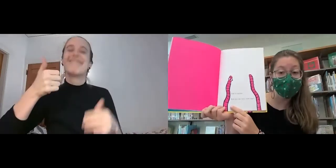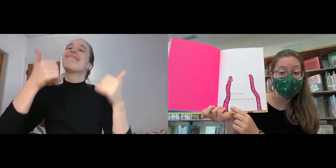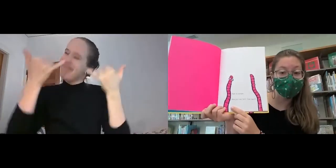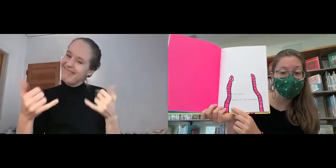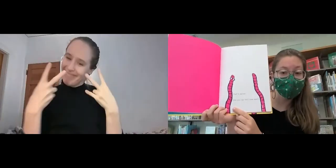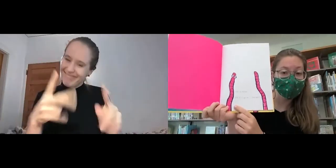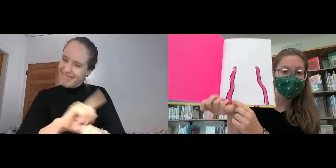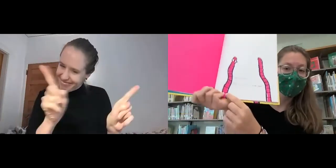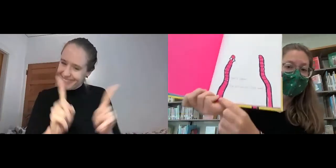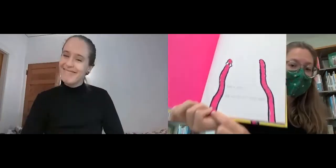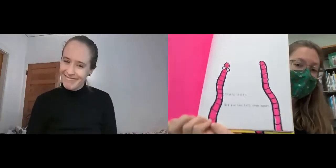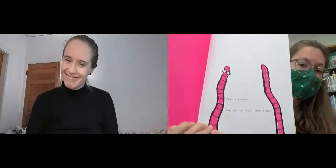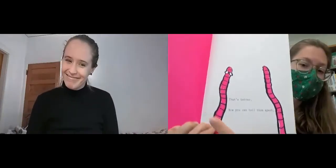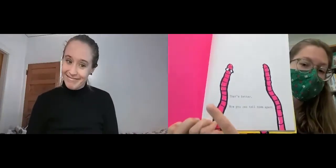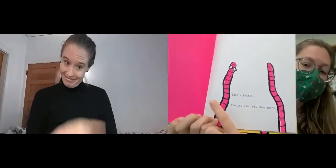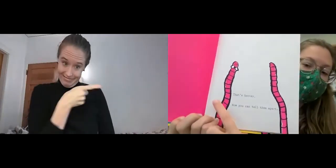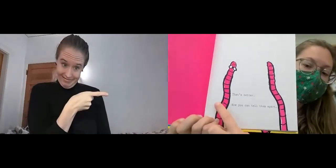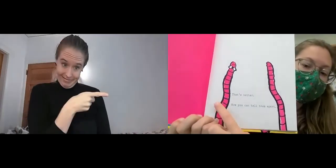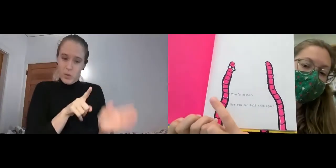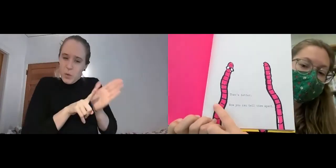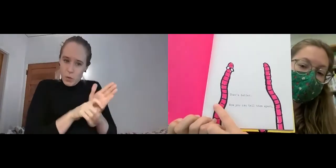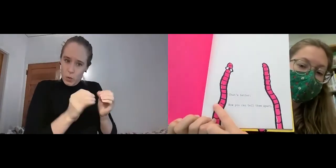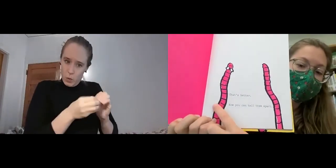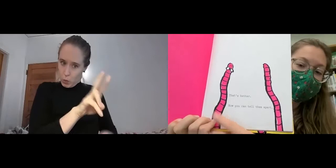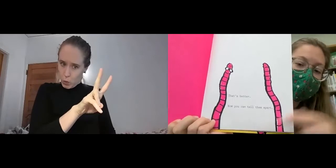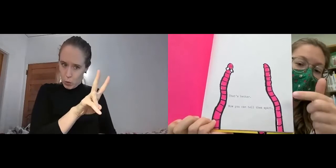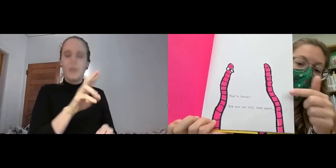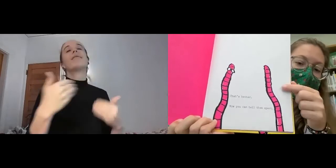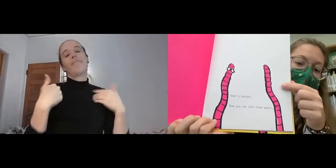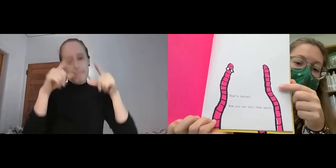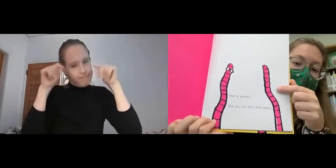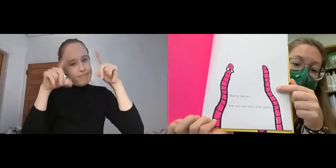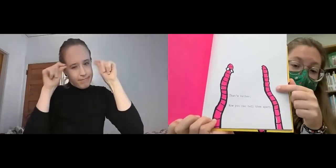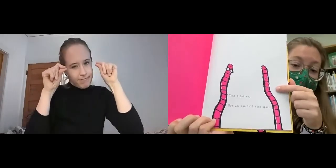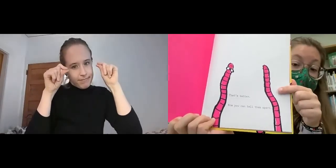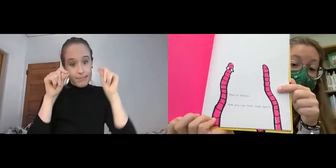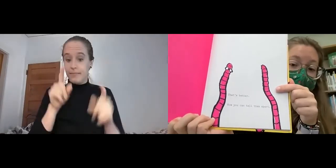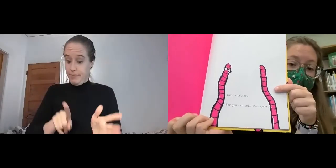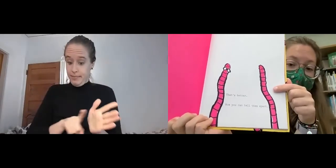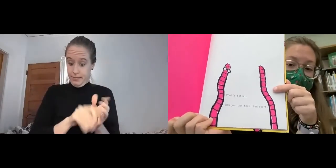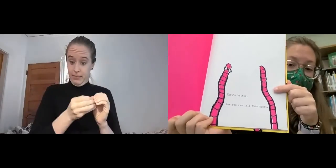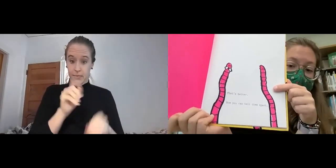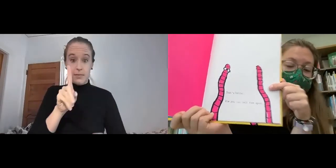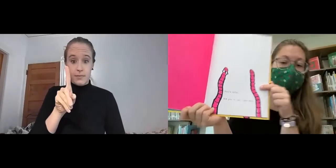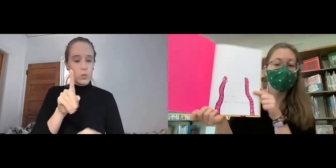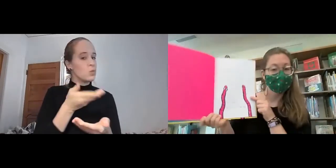them apart. So worm 2 has glasses and worm 1 does not.